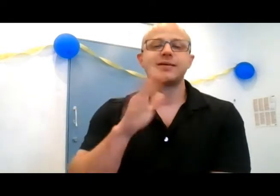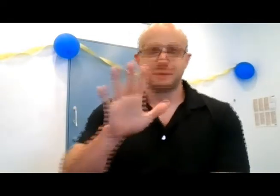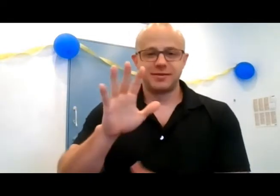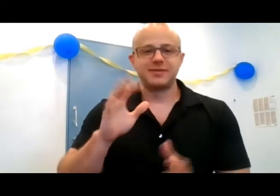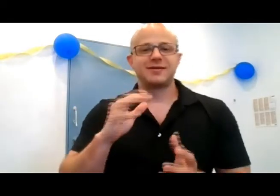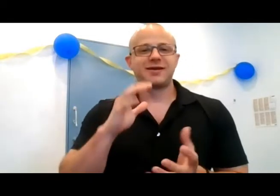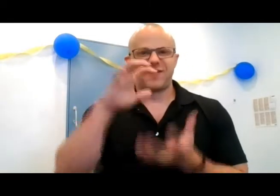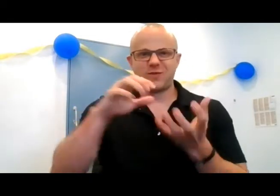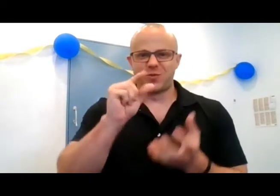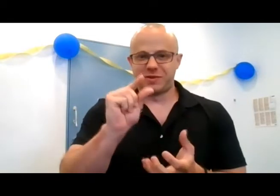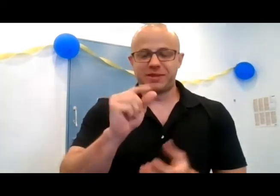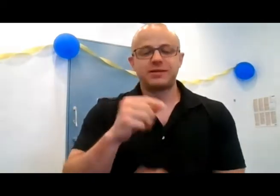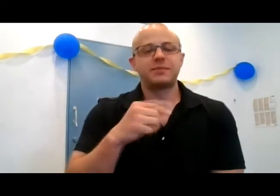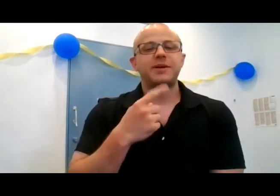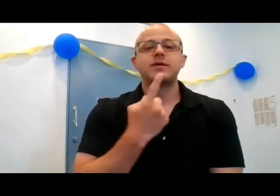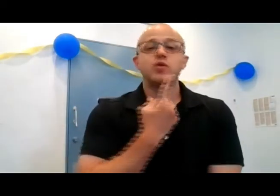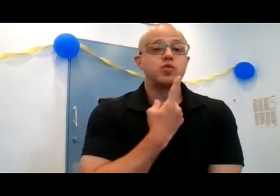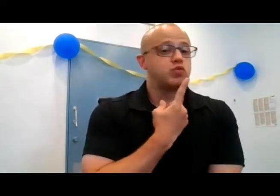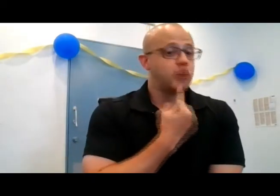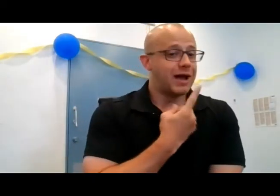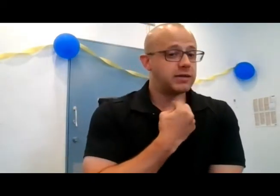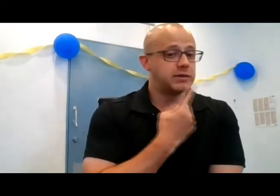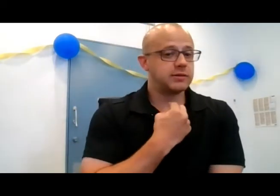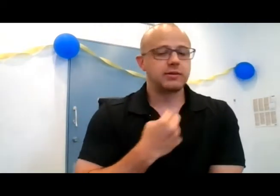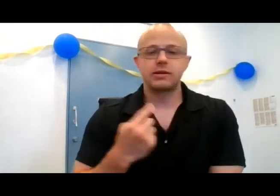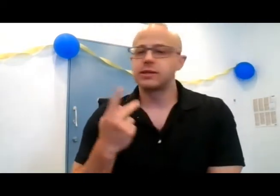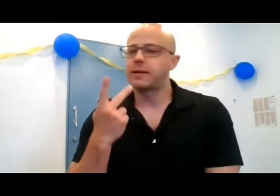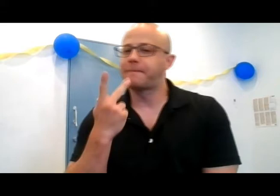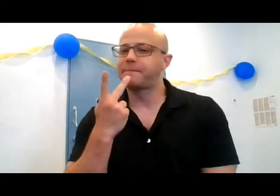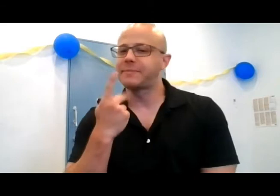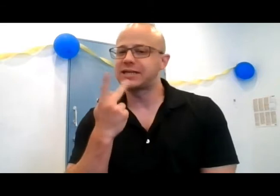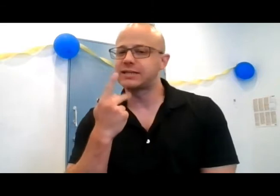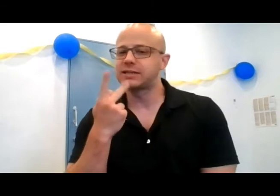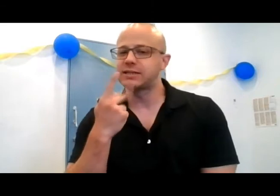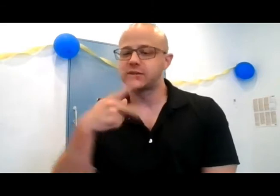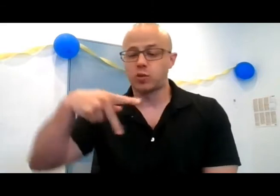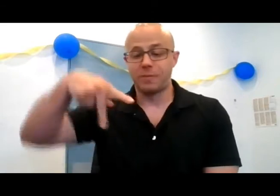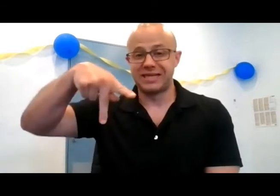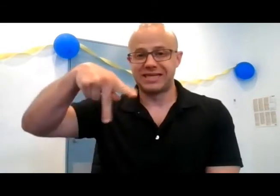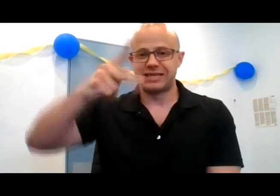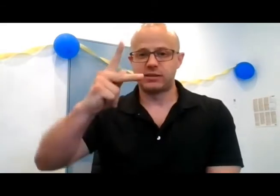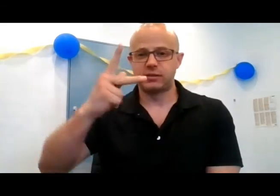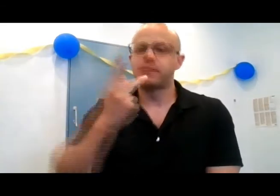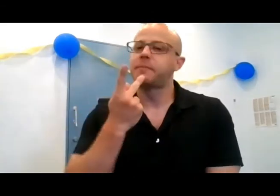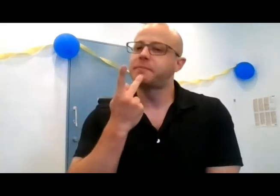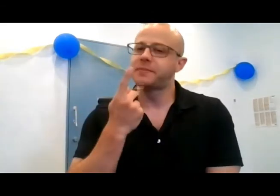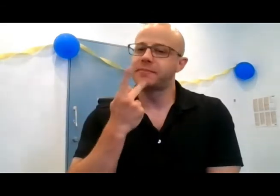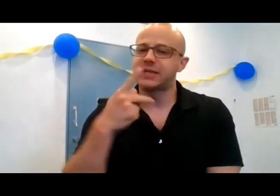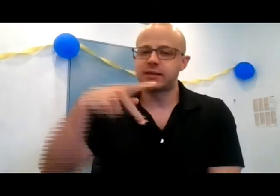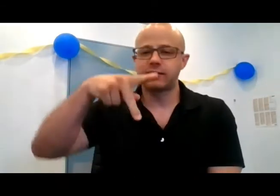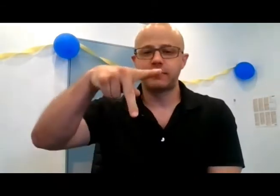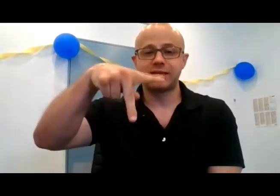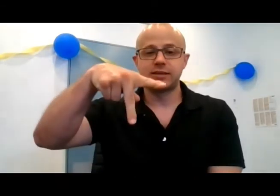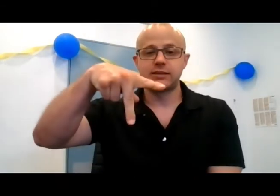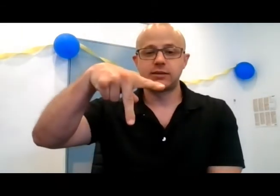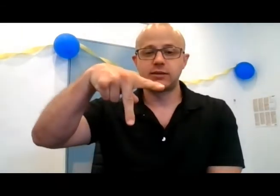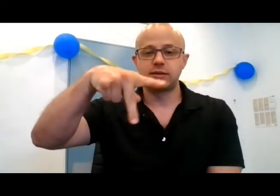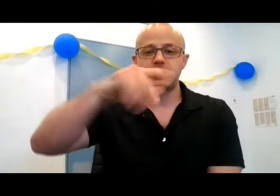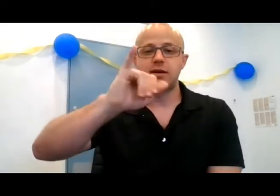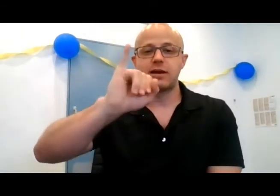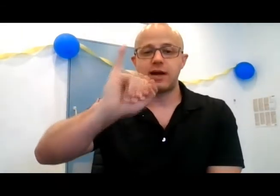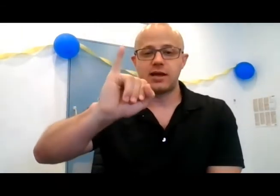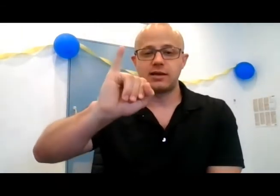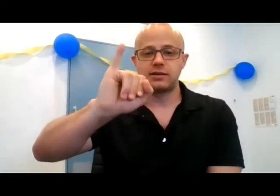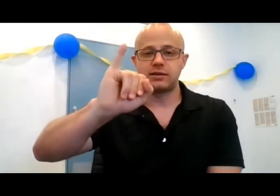The next color is pink. Now it is a little confusing. There's red and then pink. So